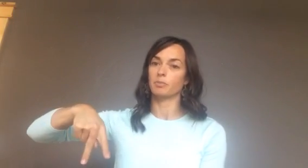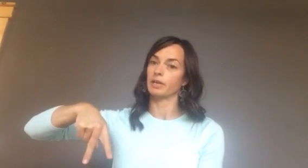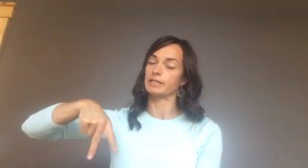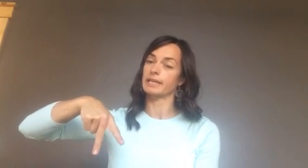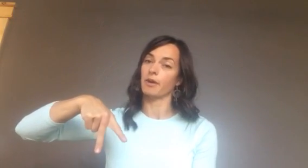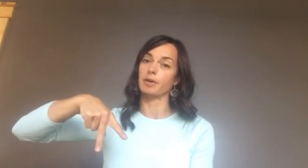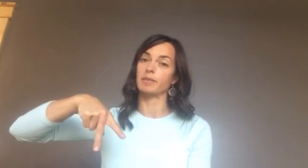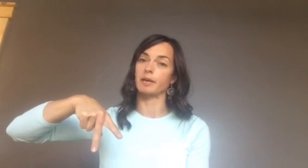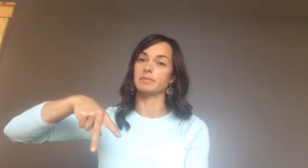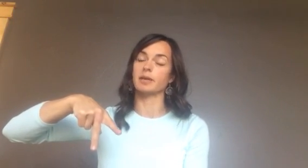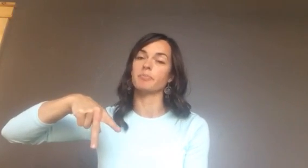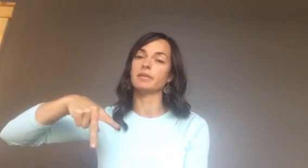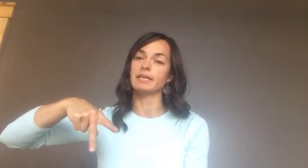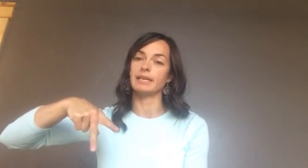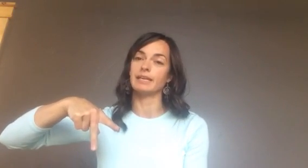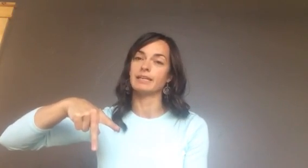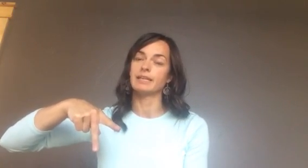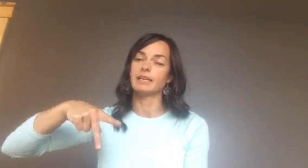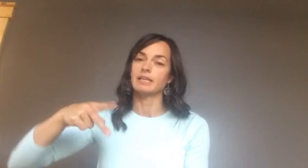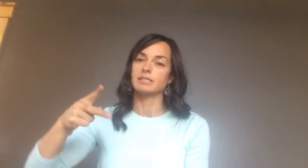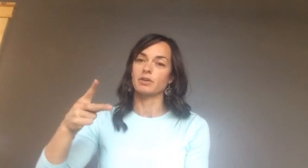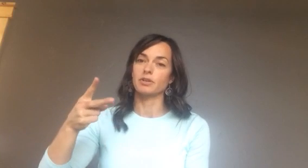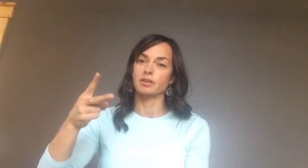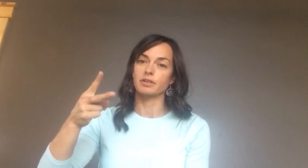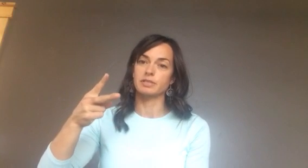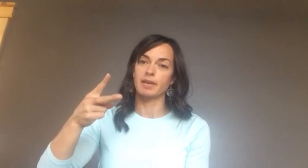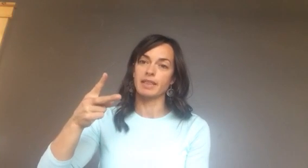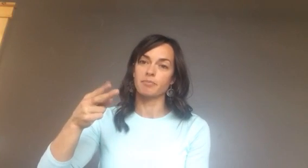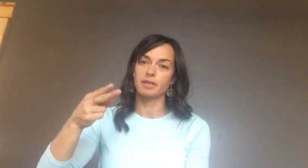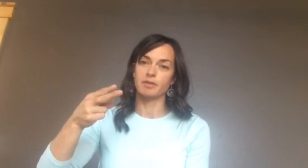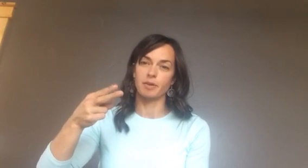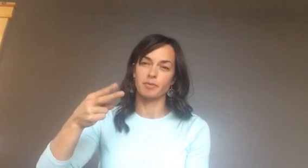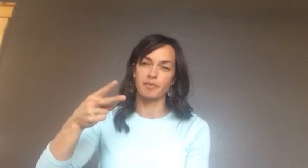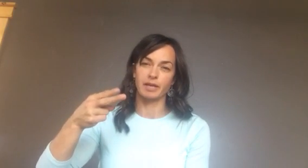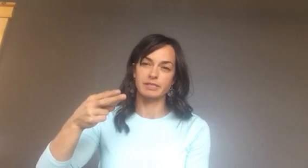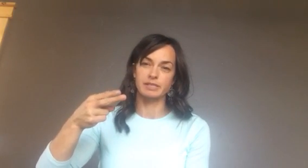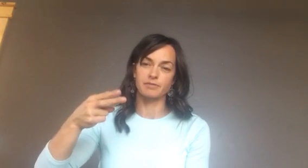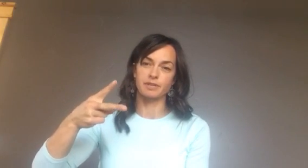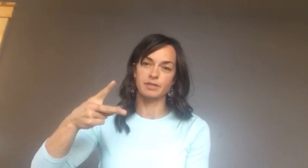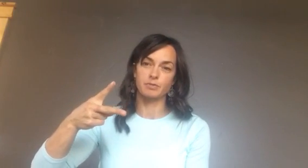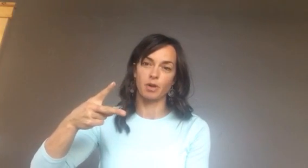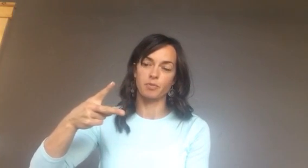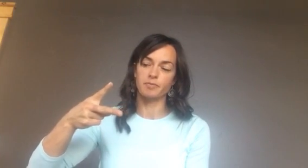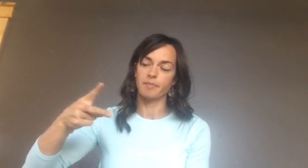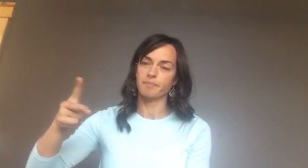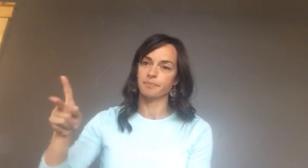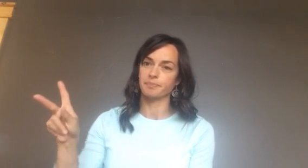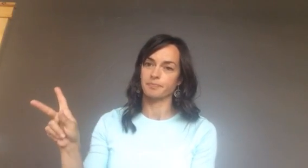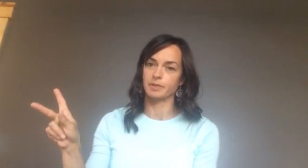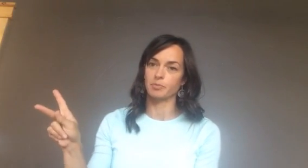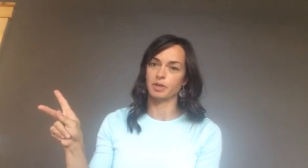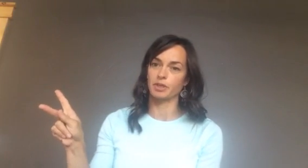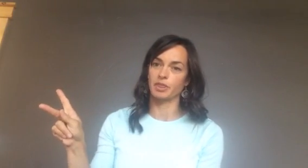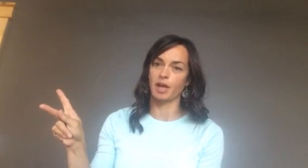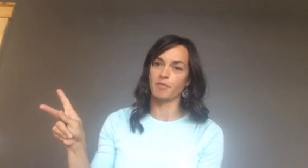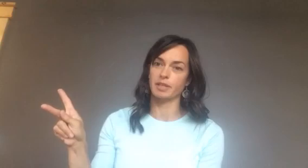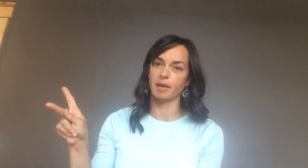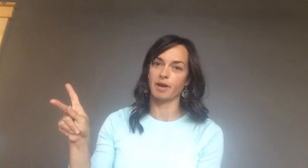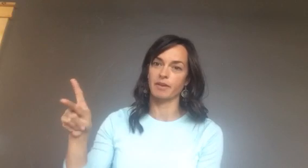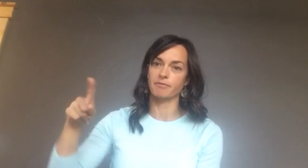point it down, it becomes a P. So to make that P, remember we make our scissor fingers and we open them up. You put your thumb on that bottom